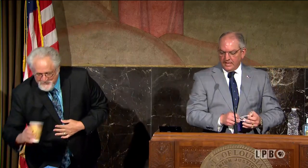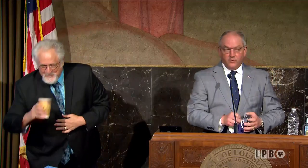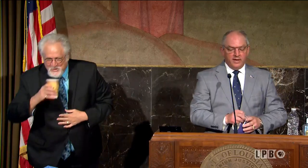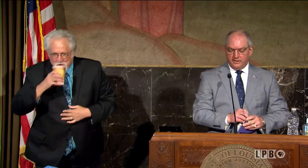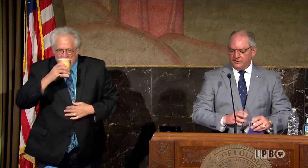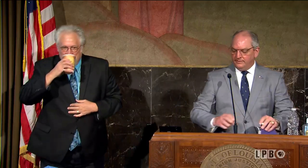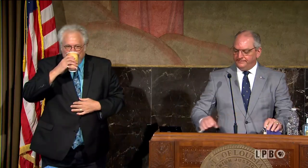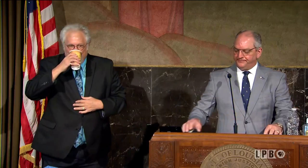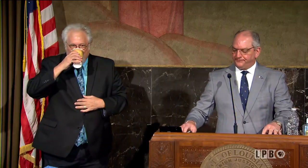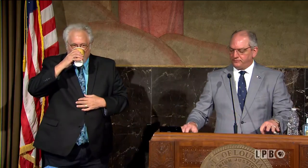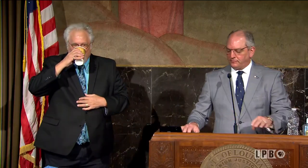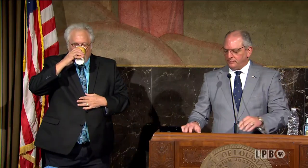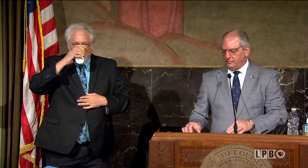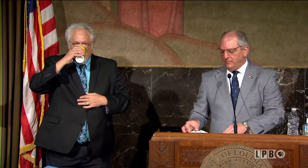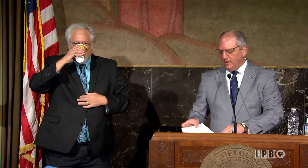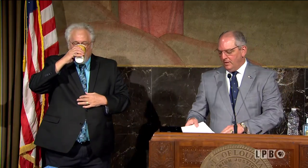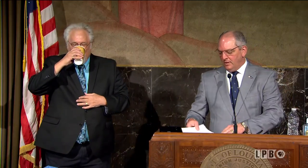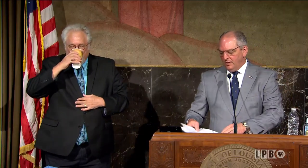Thank you, Alex.